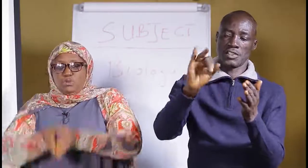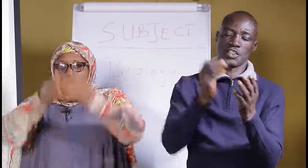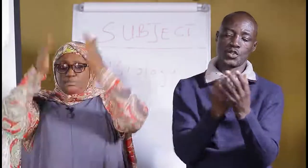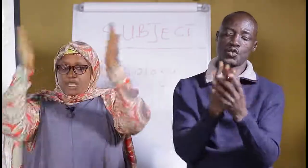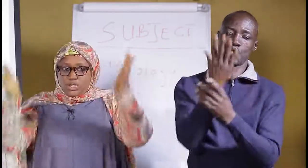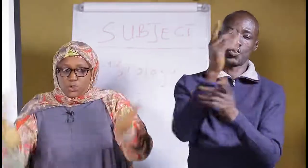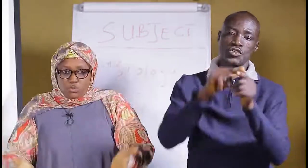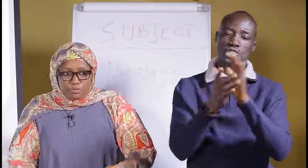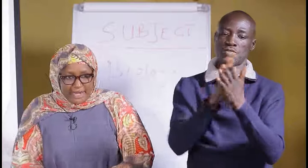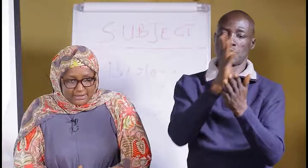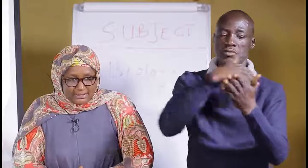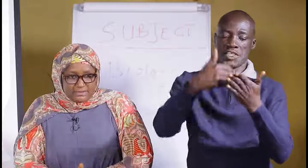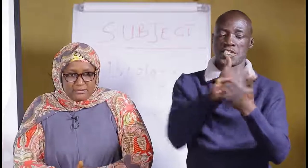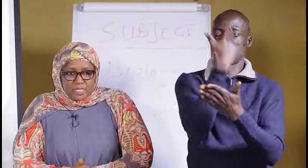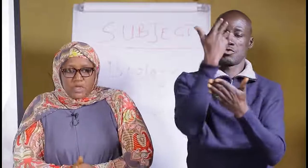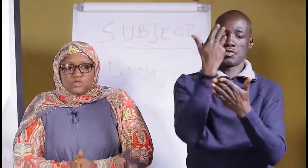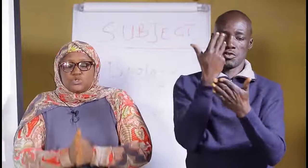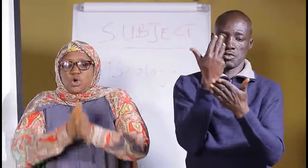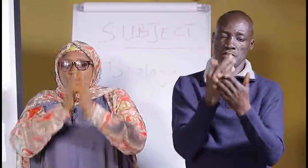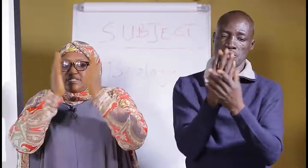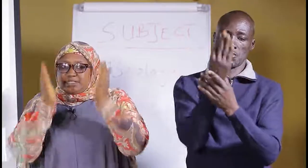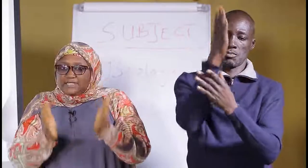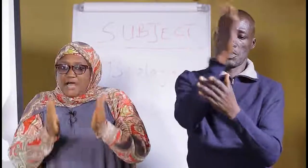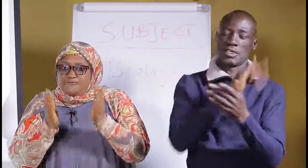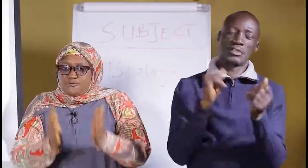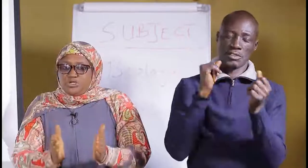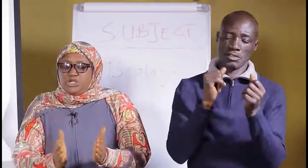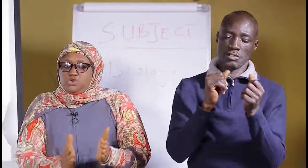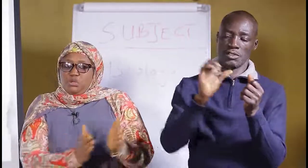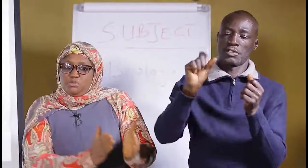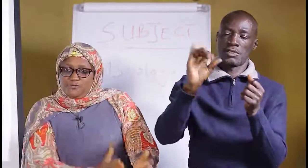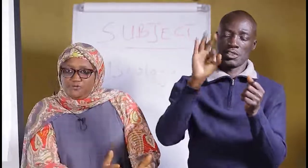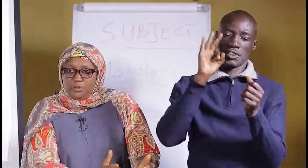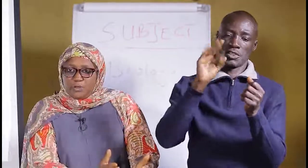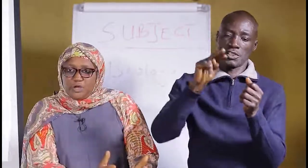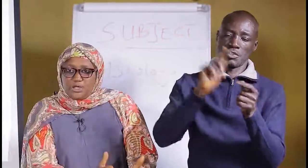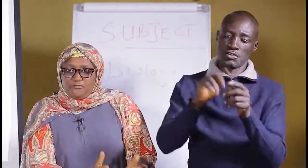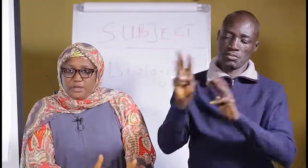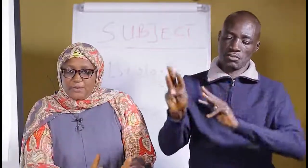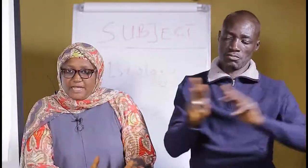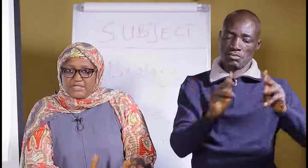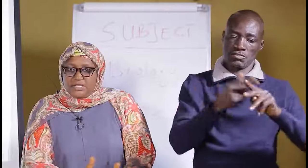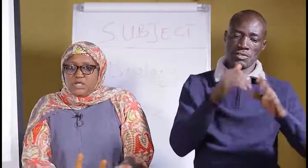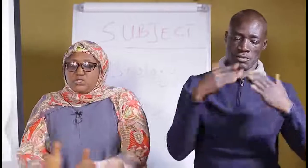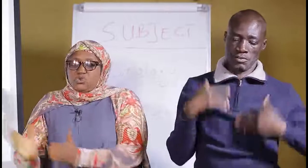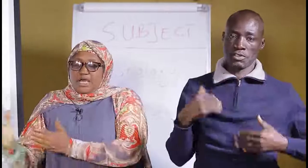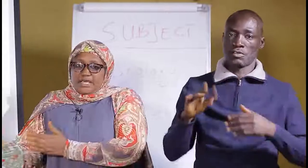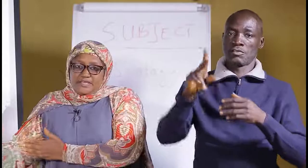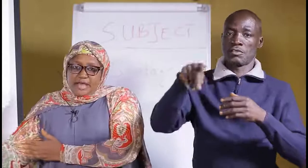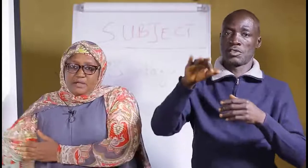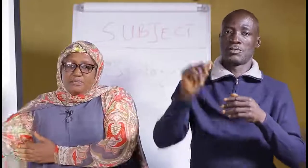germinate to become a new plant. So seeds and fruit need to be moved from the body of the plant